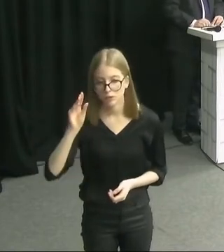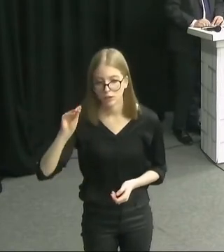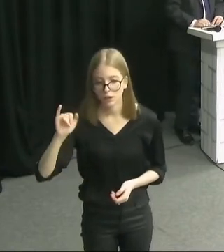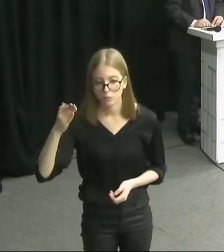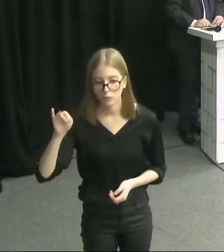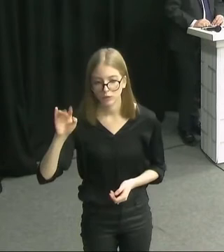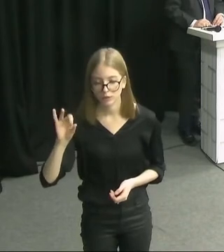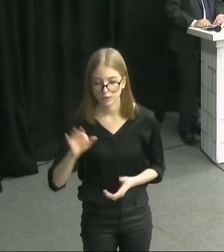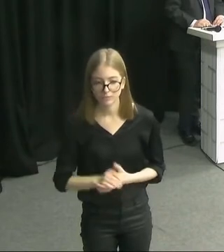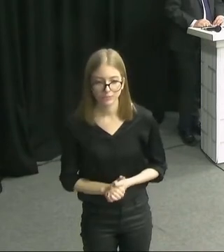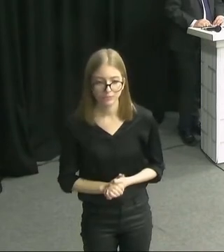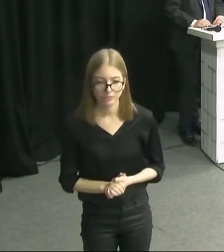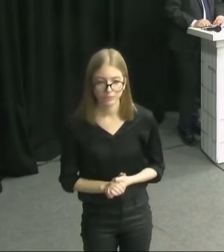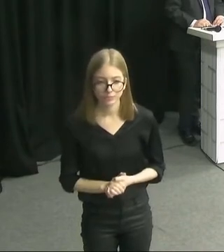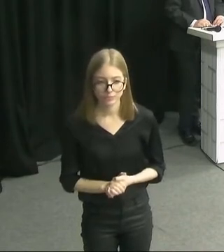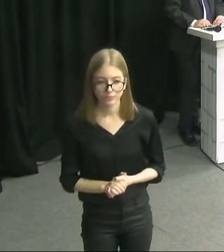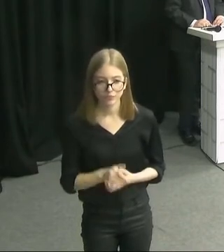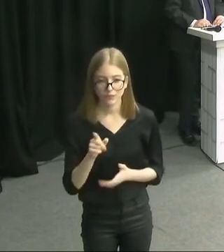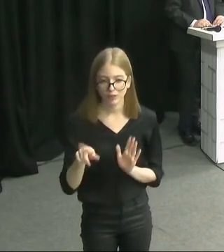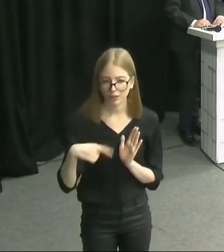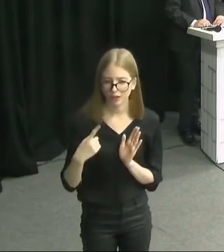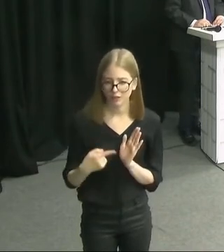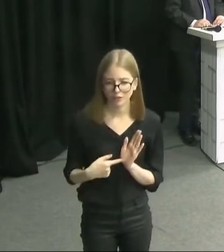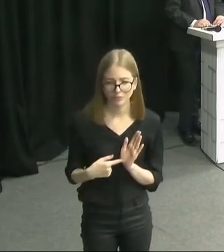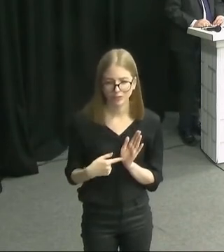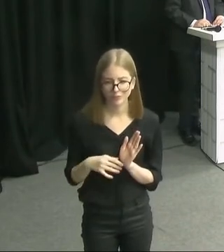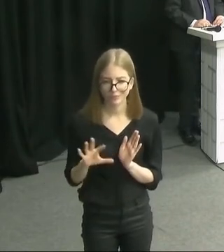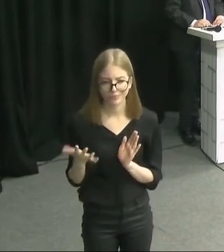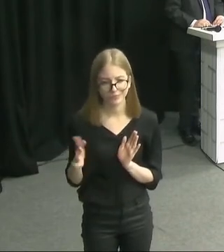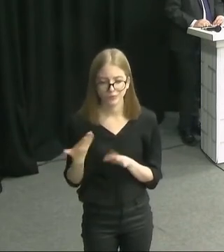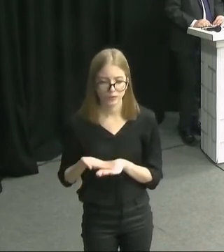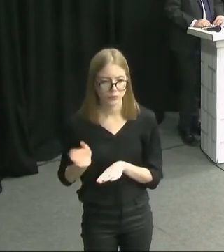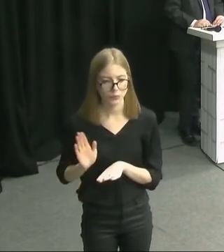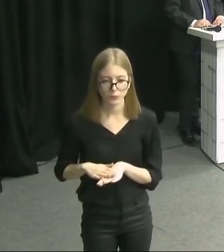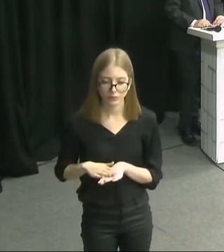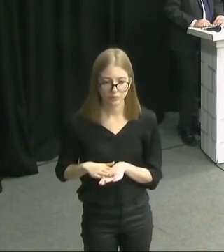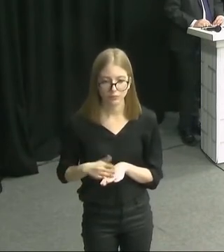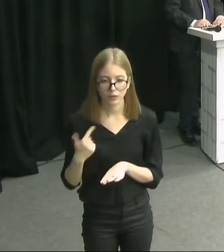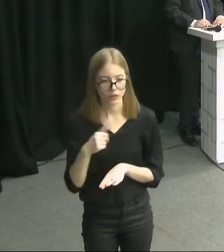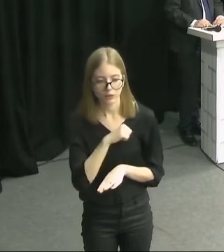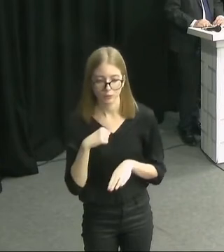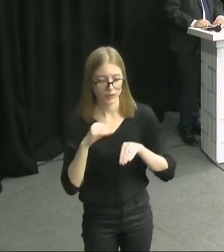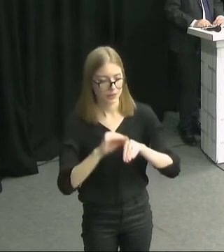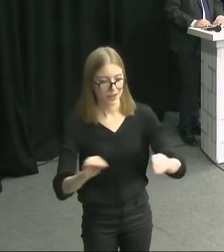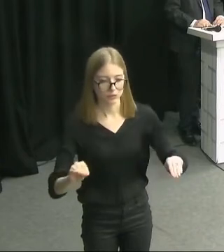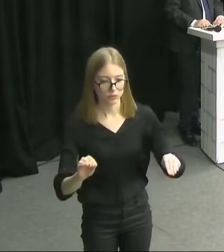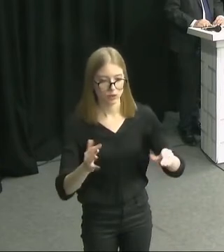This question is a challenging question. I'm not an active professor at the moment. I don't give